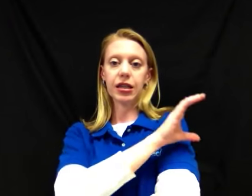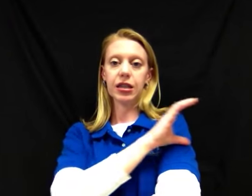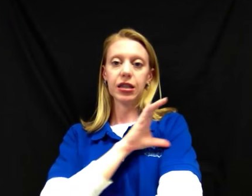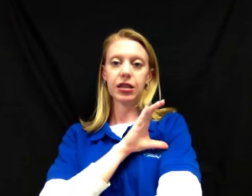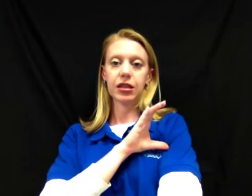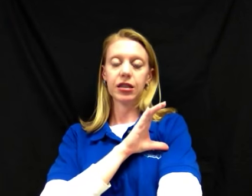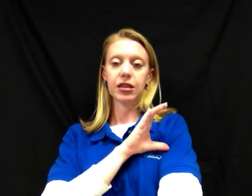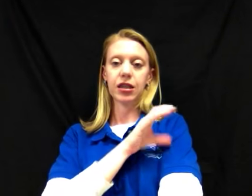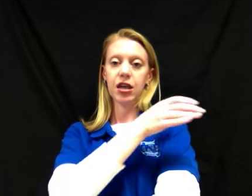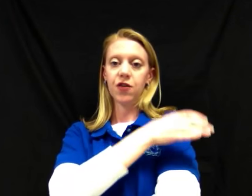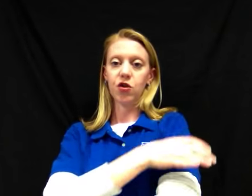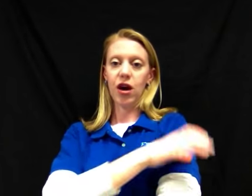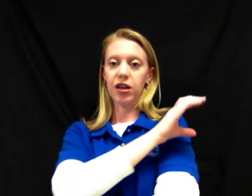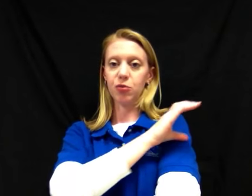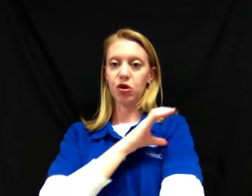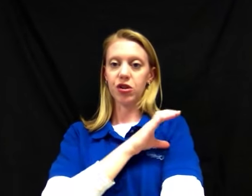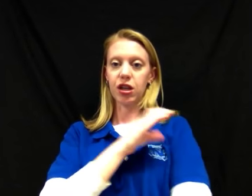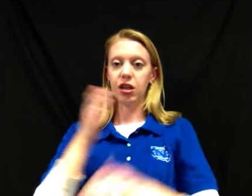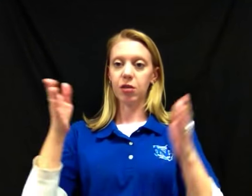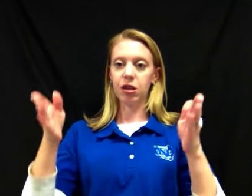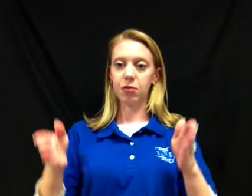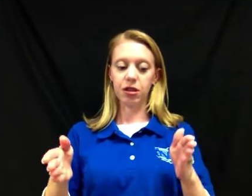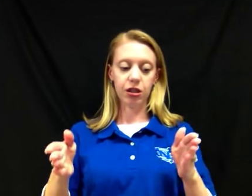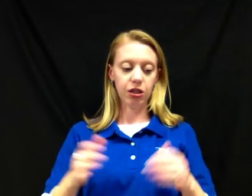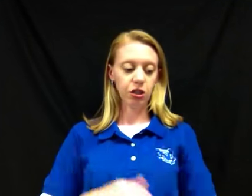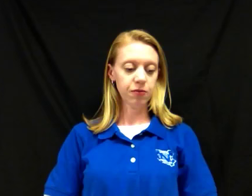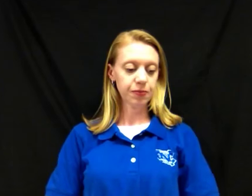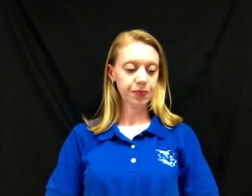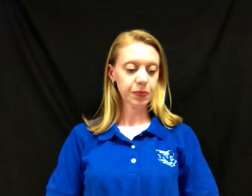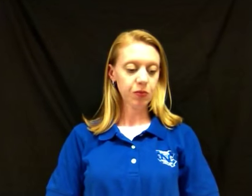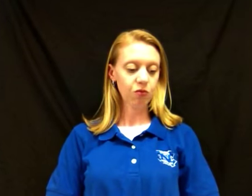Clinic, if you add the person ending it becomes clinician.